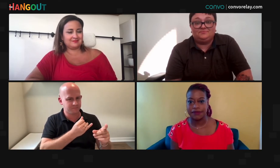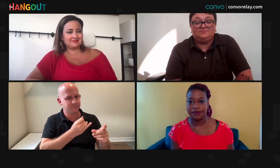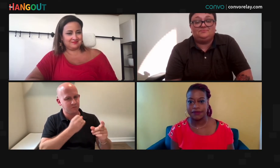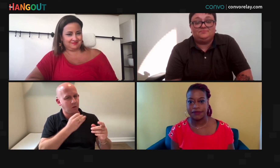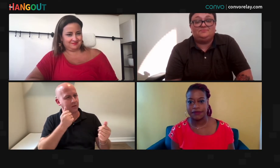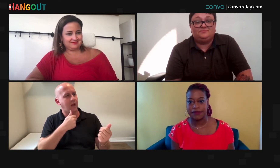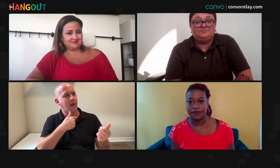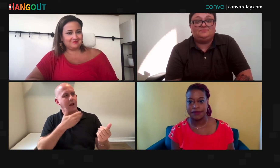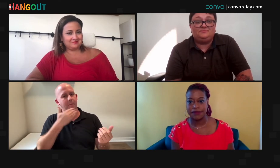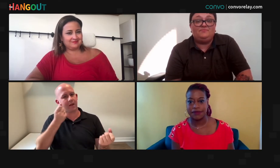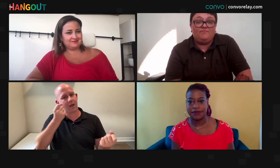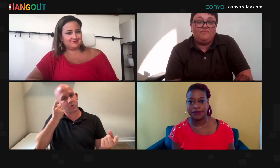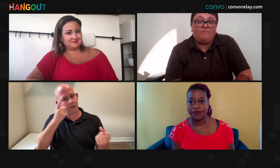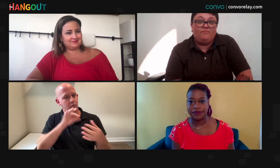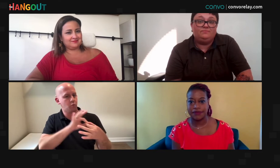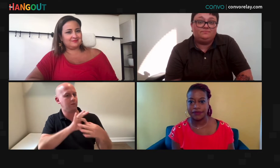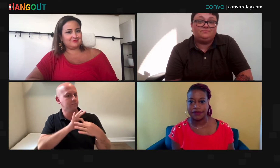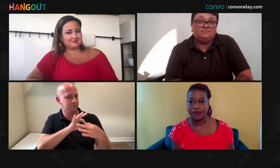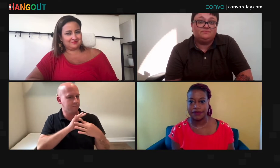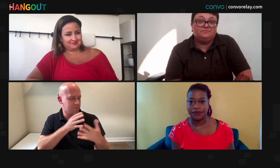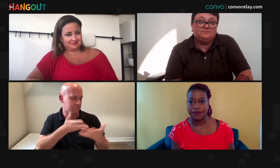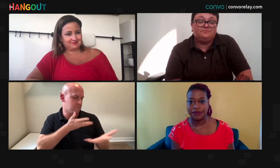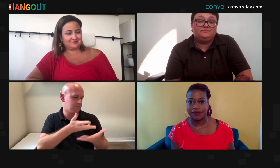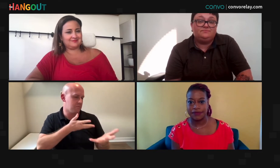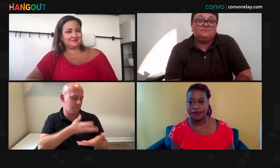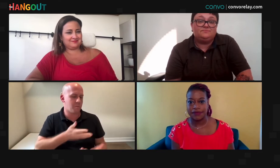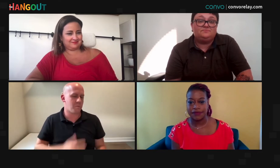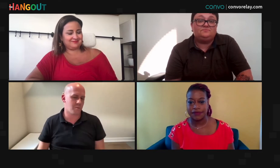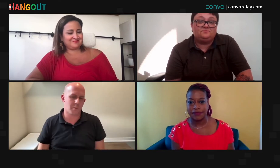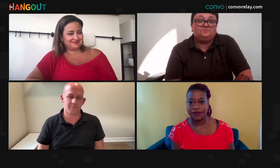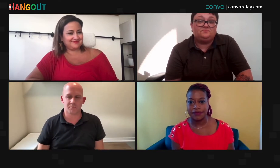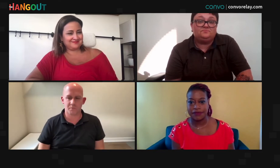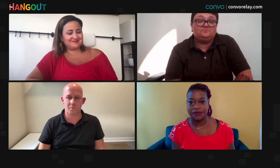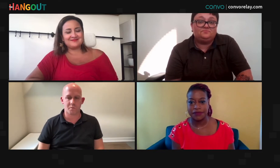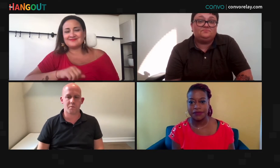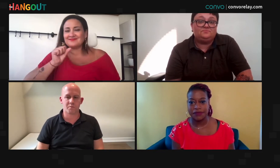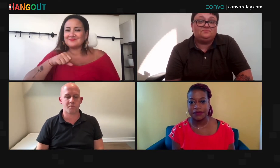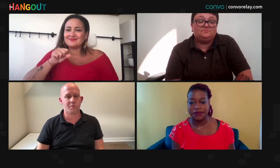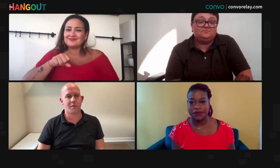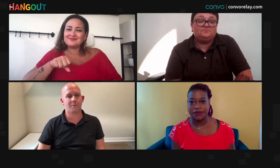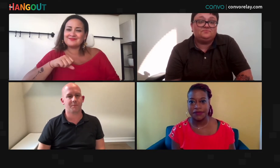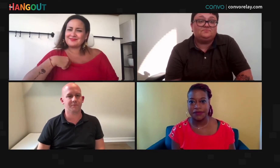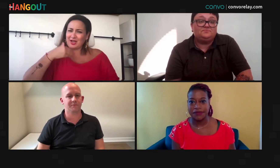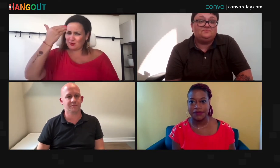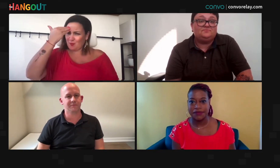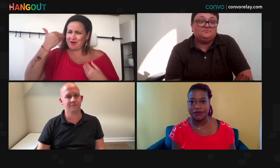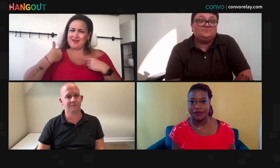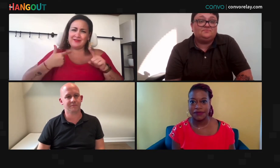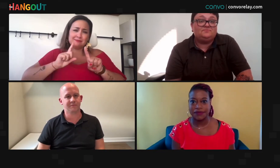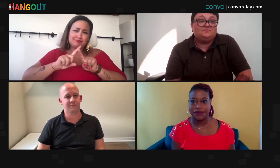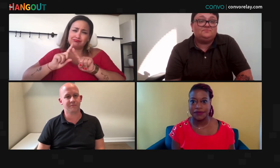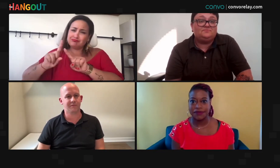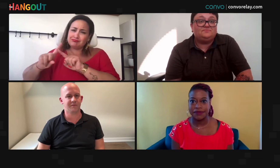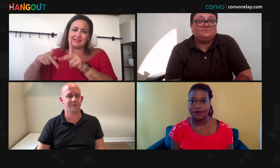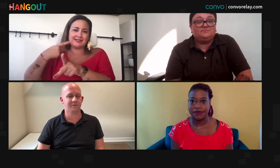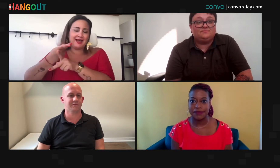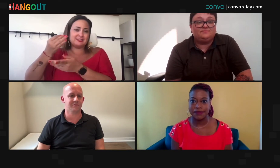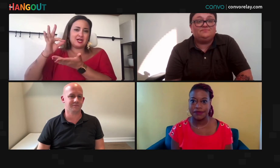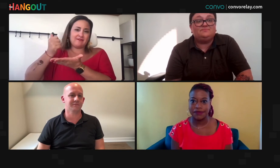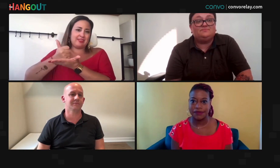experience that so I can internalize that I have to work with that person that we both have the same training and